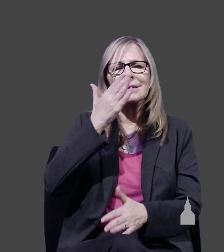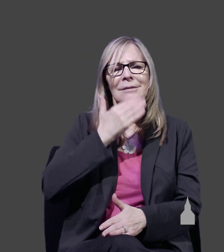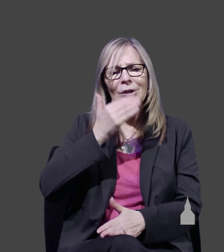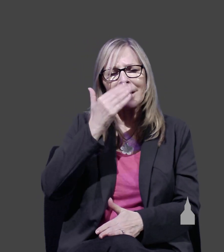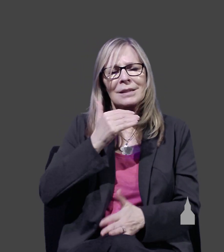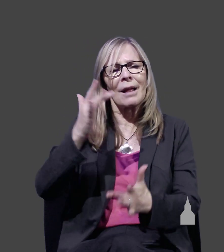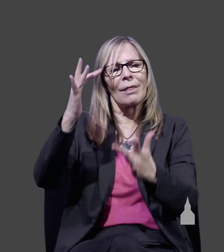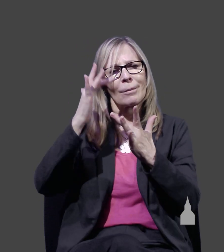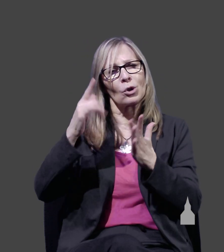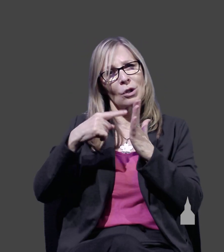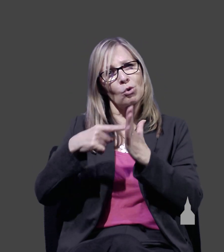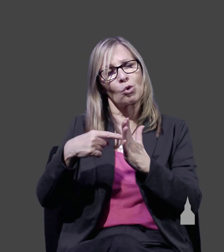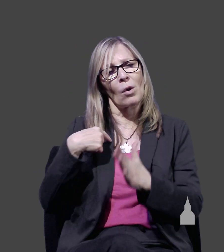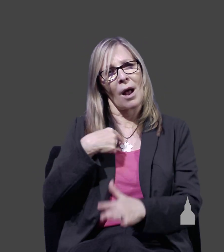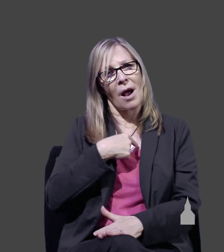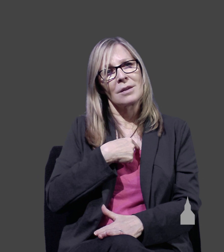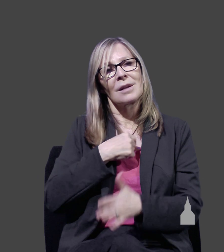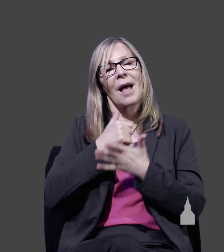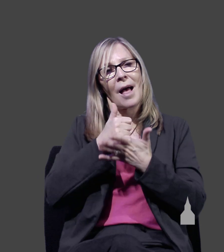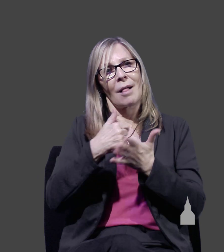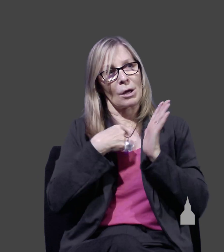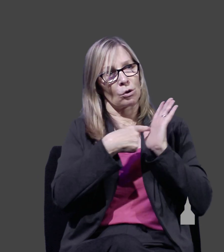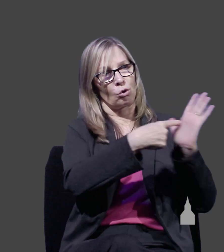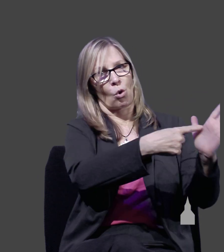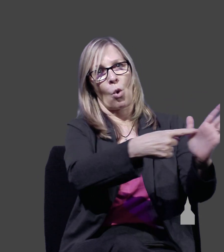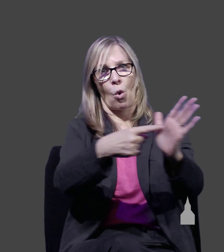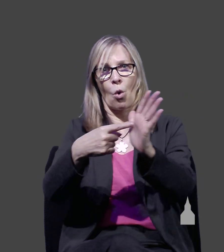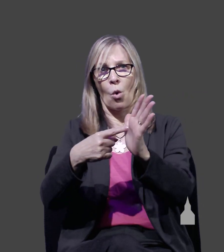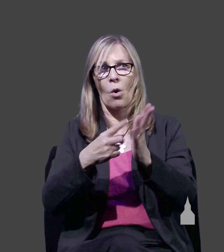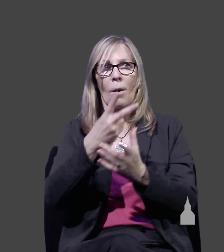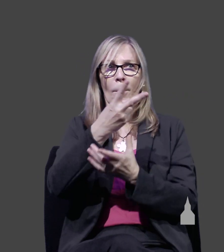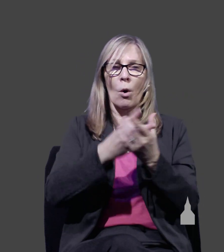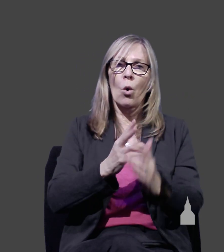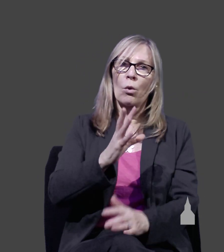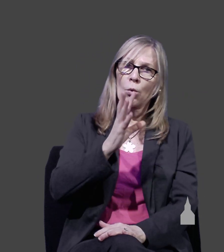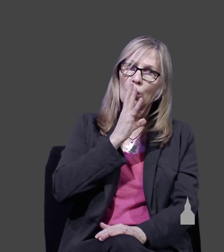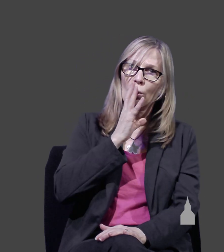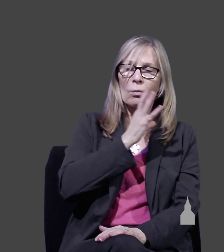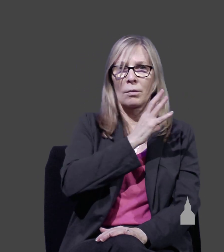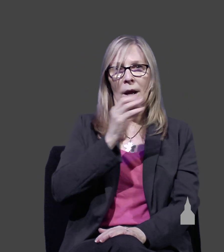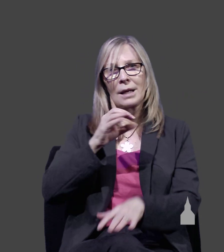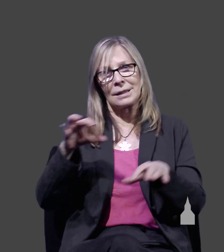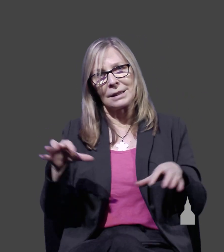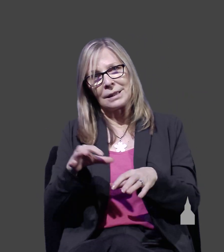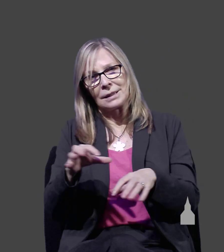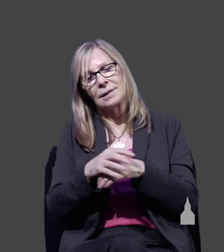and mercy that you've shown us. Help us show to others through both word and deed.